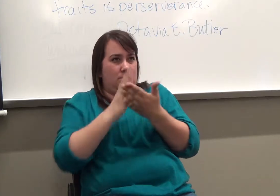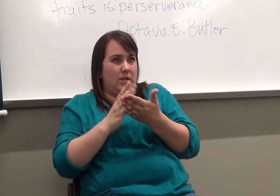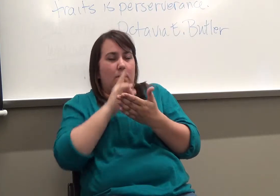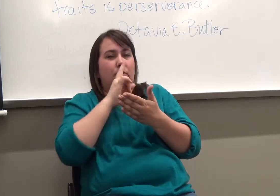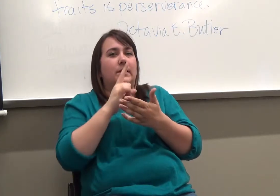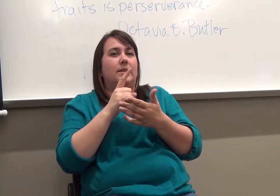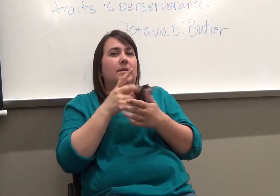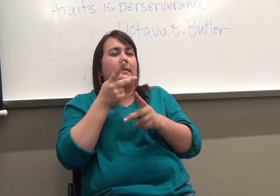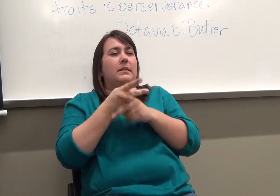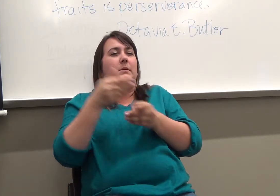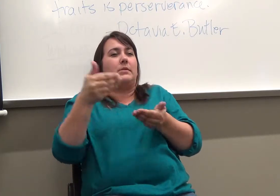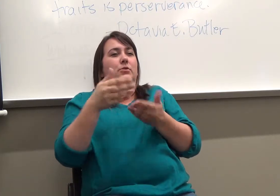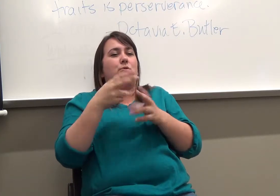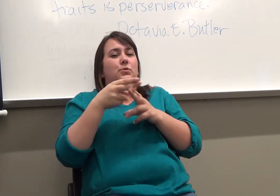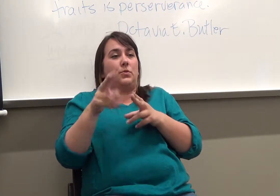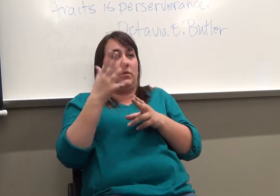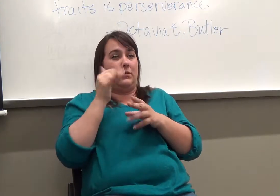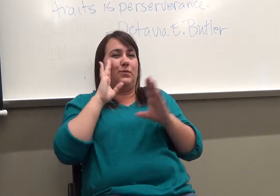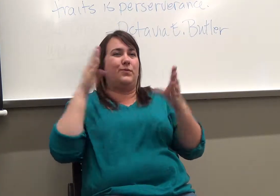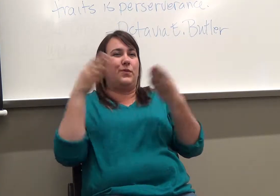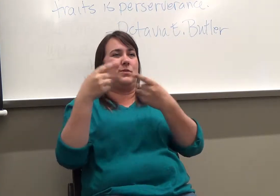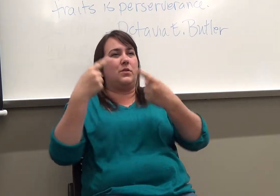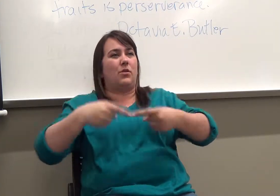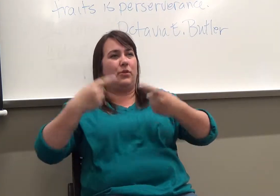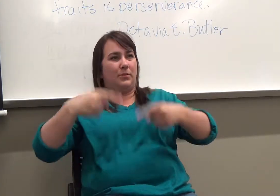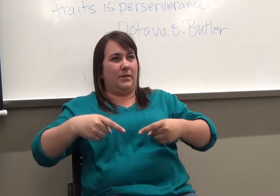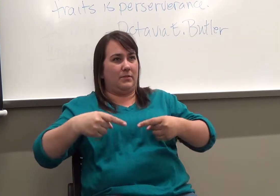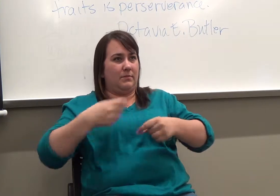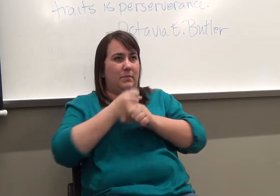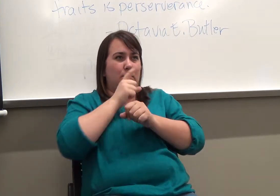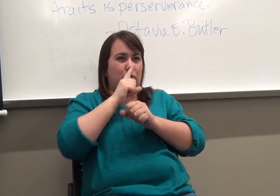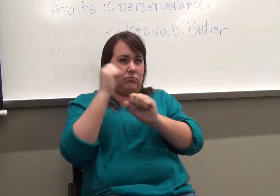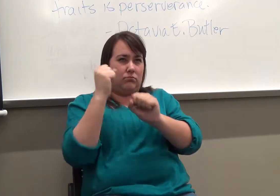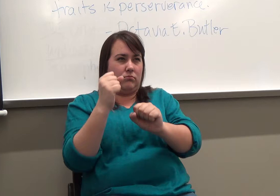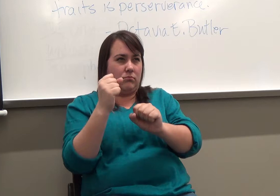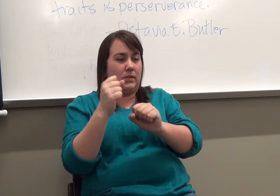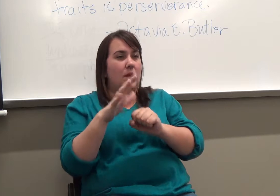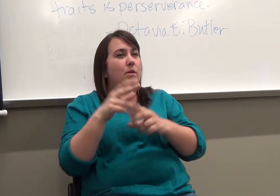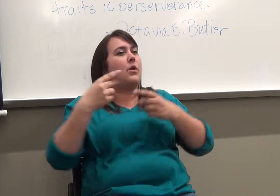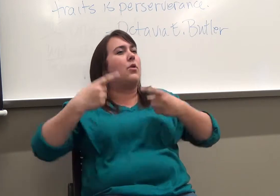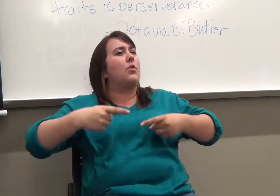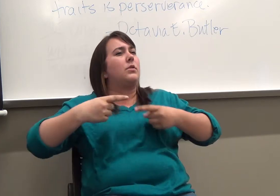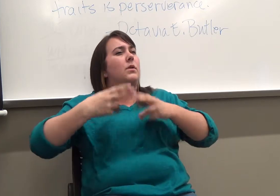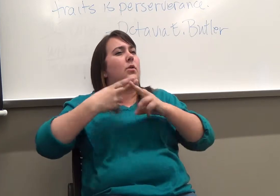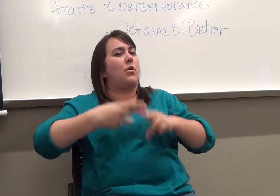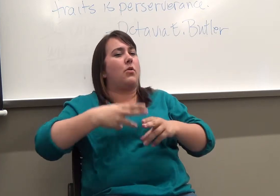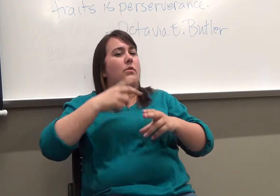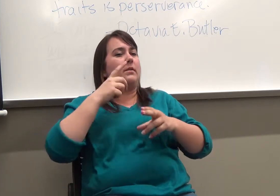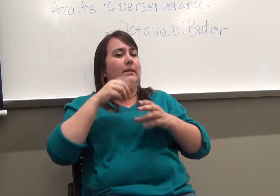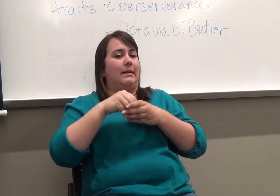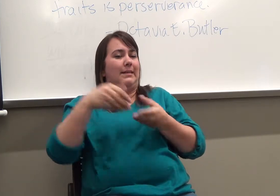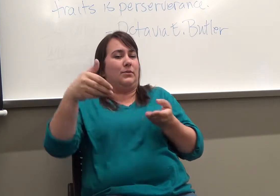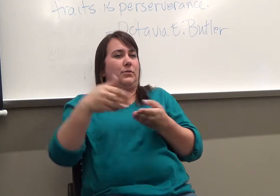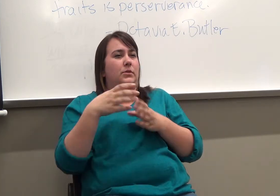focus on that argument. And what is an argument called in the introductory paragraph of an